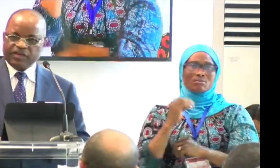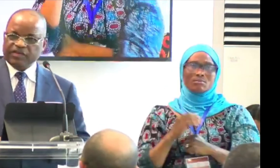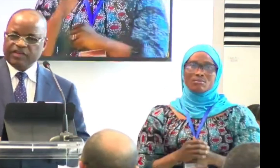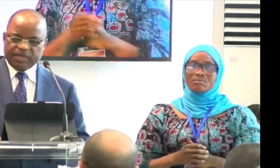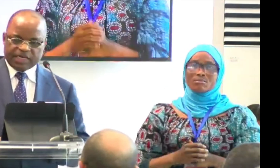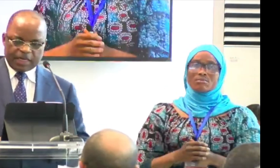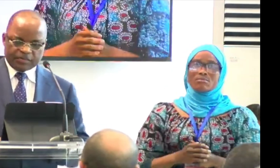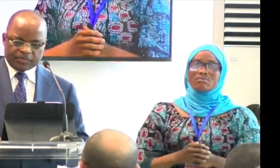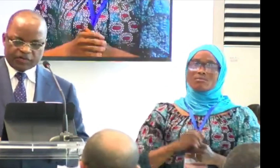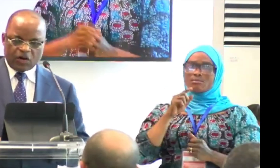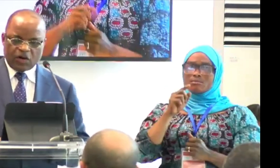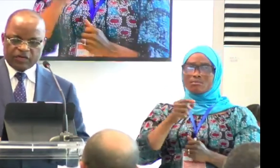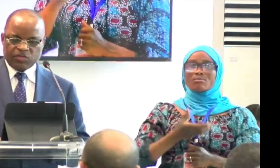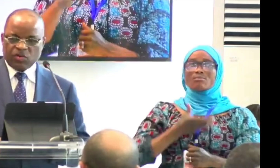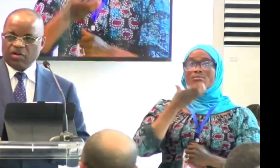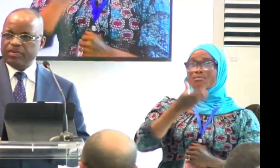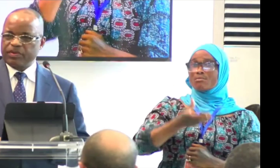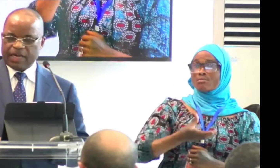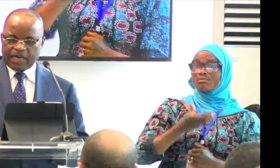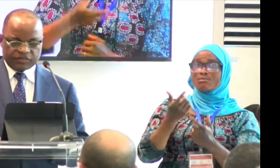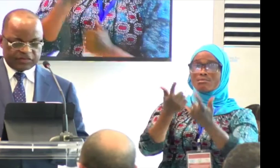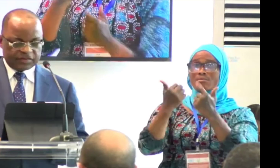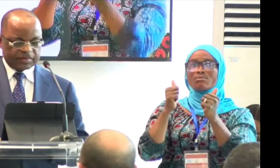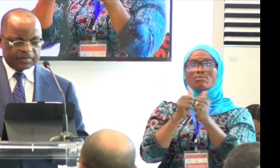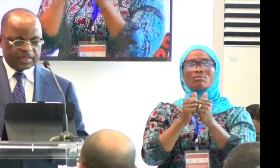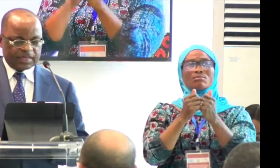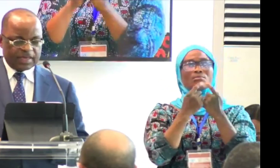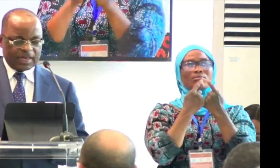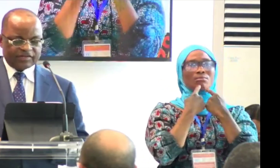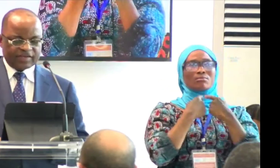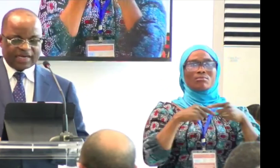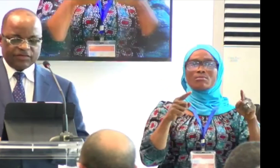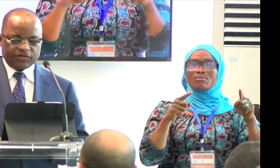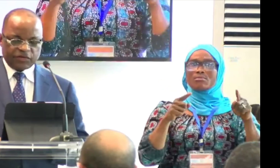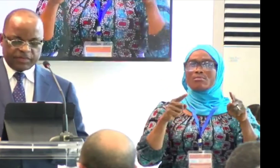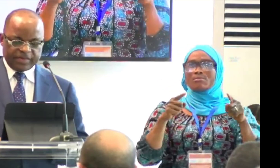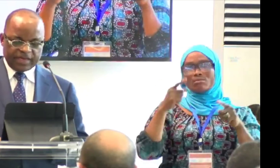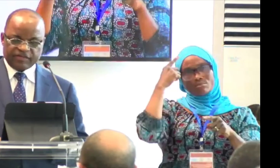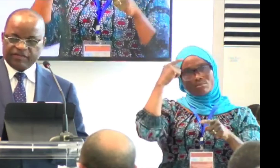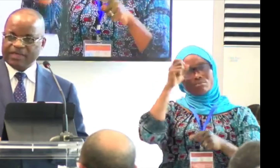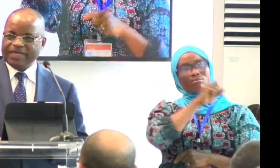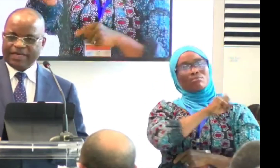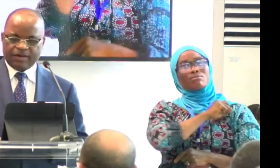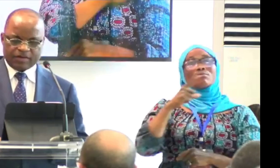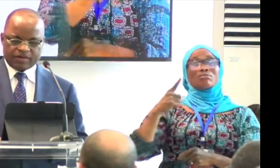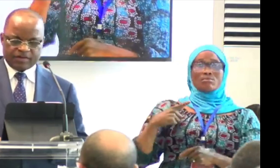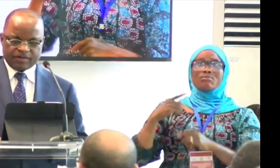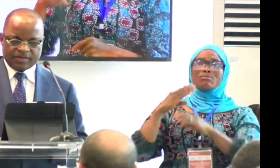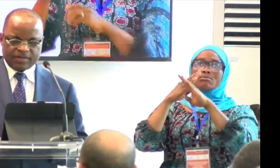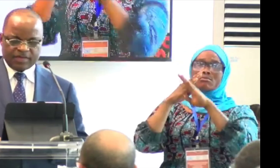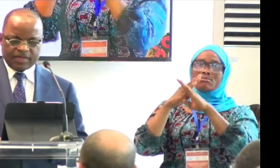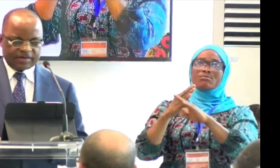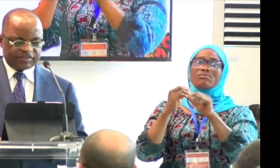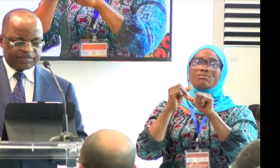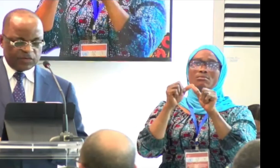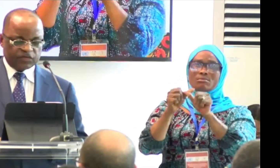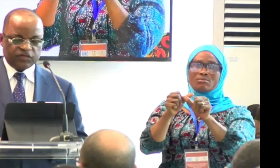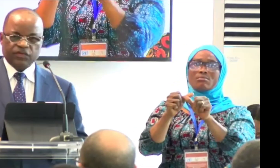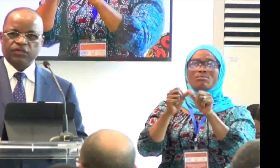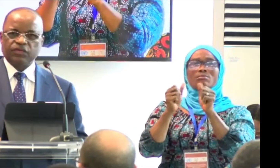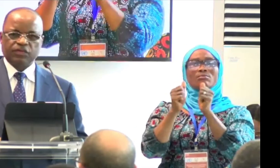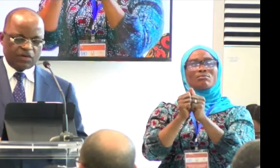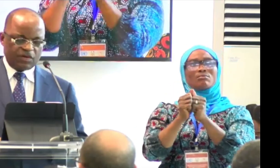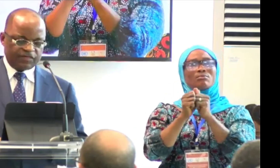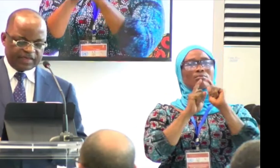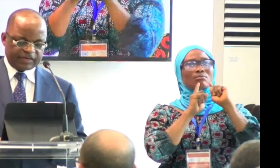The urgency becomes all the more pronounced as the Council remains deadlocked in response